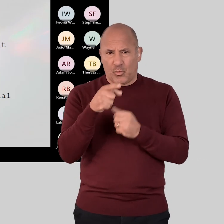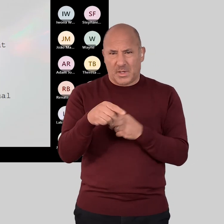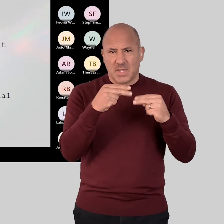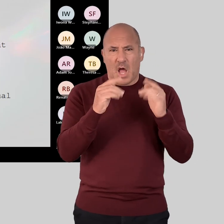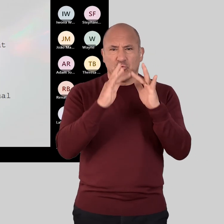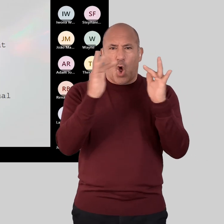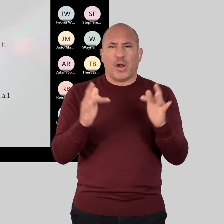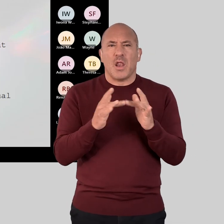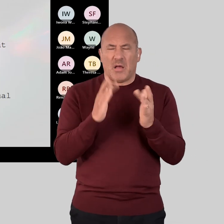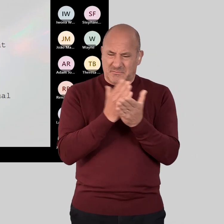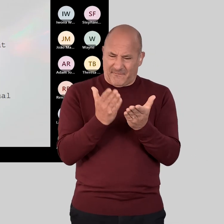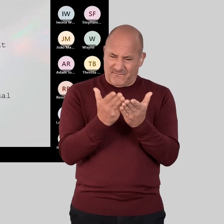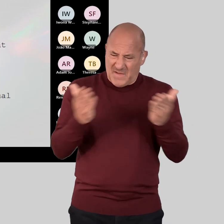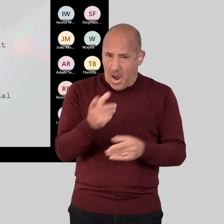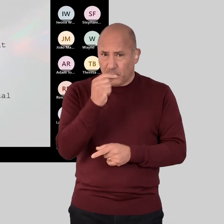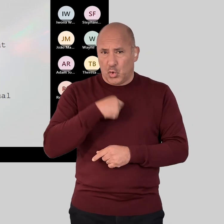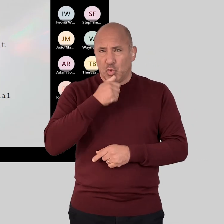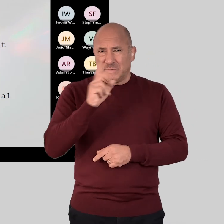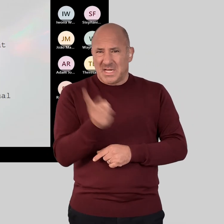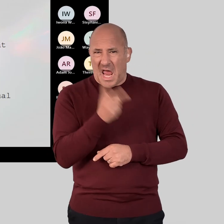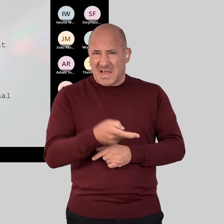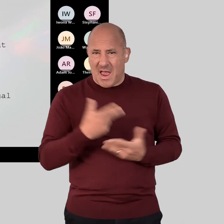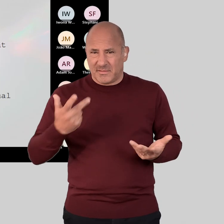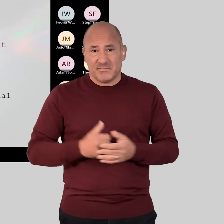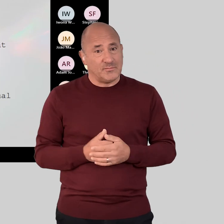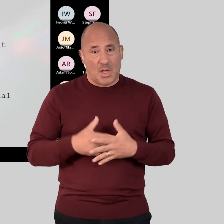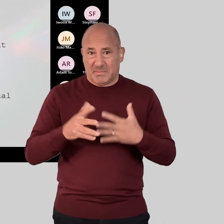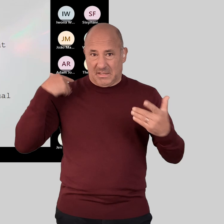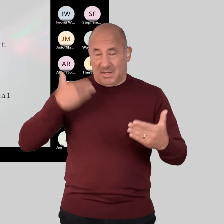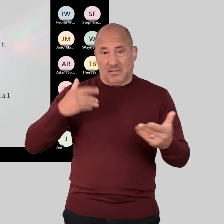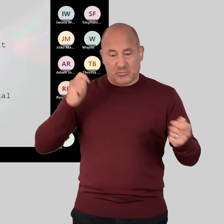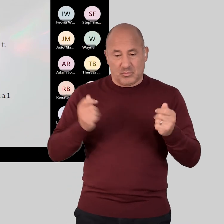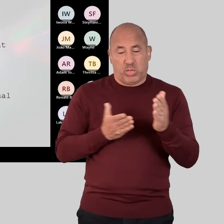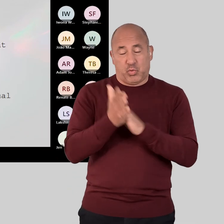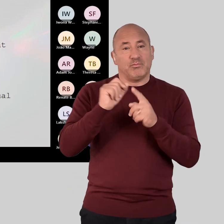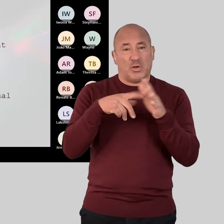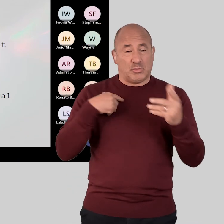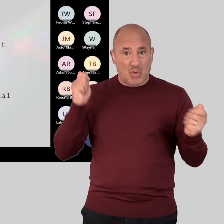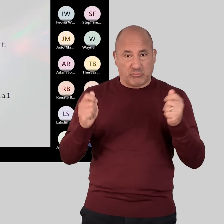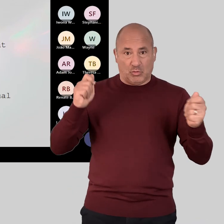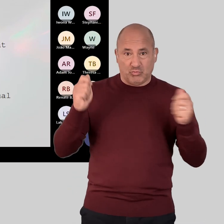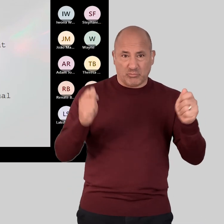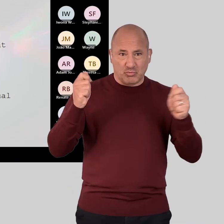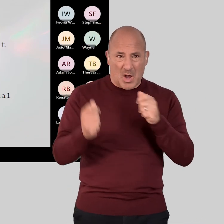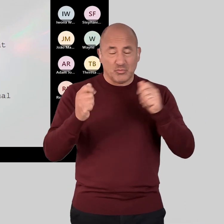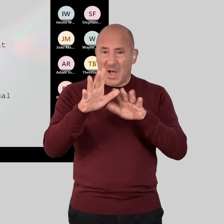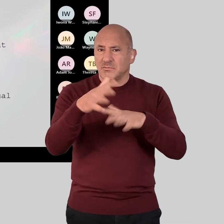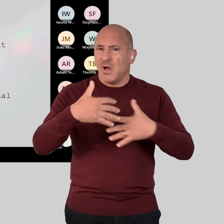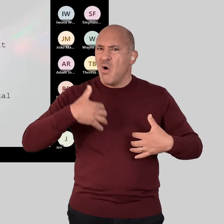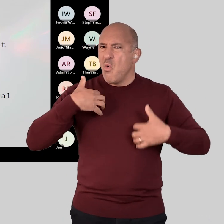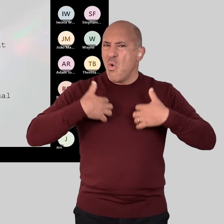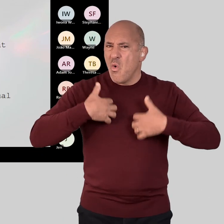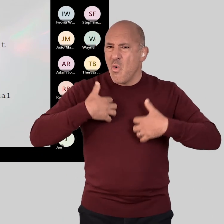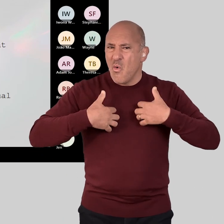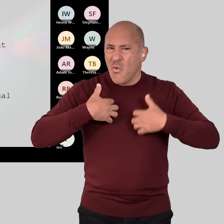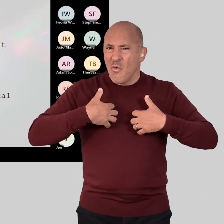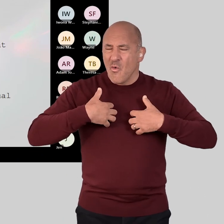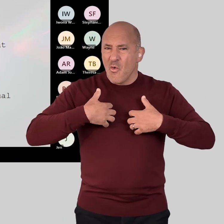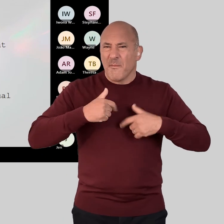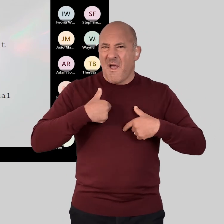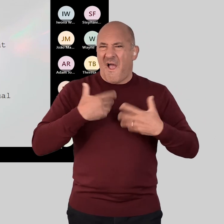companies, and now, of course, AI coming into the picture kind of much more strongly, and all the questions that raises about how we kind of ensure